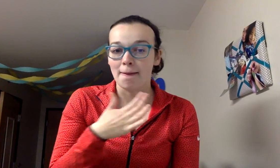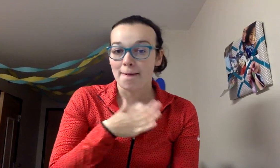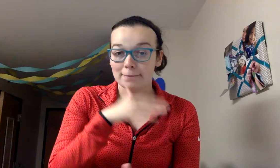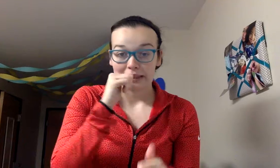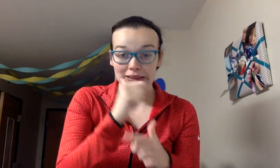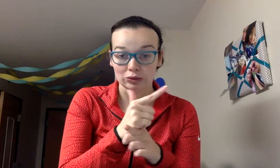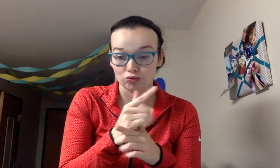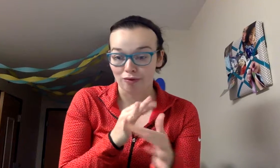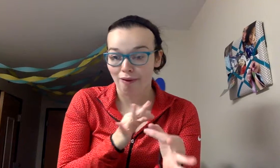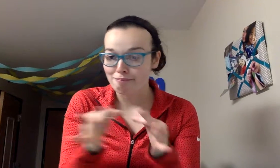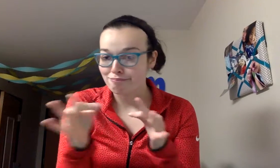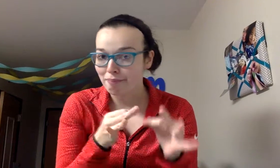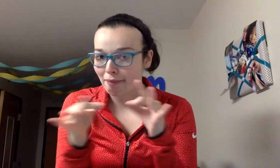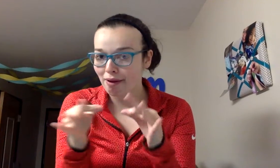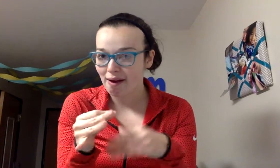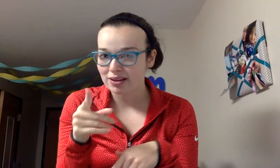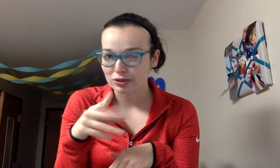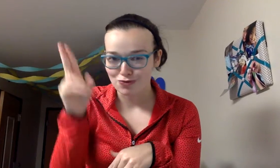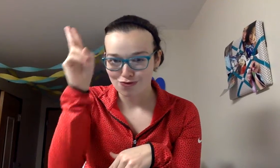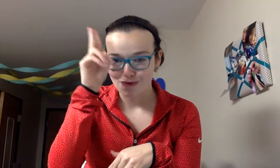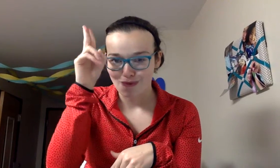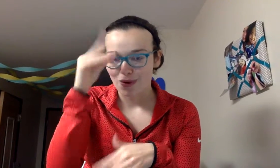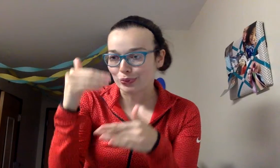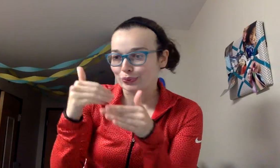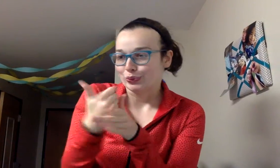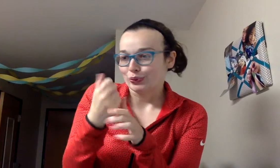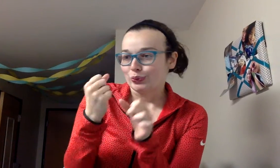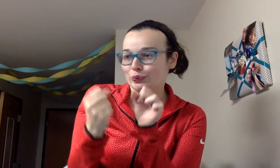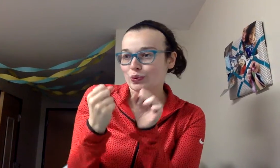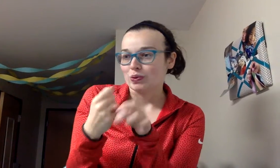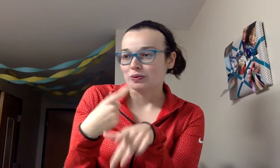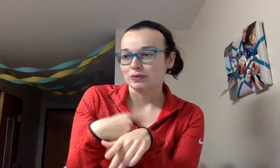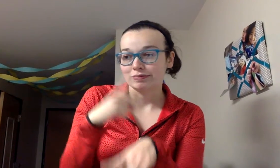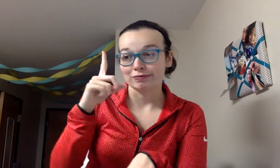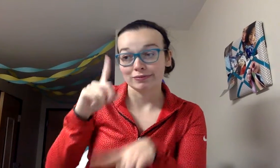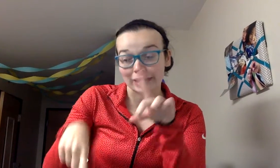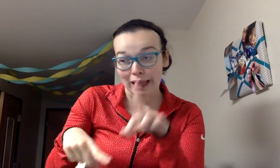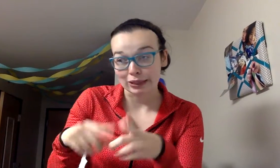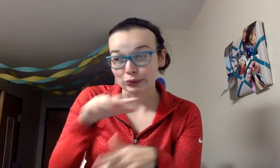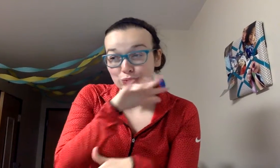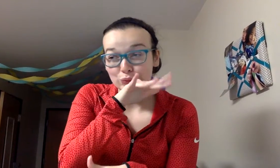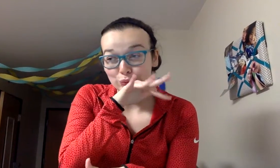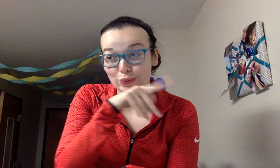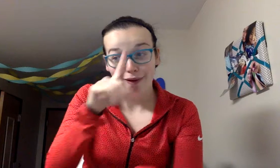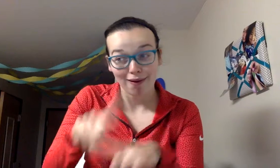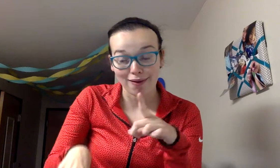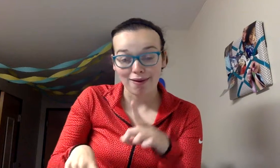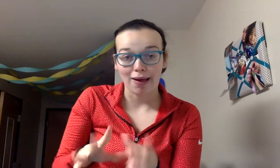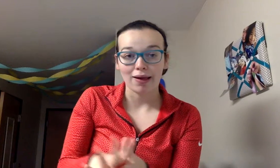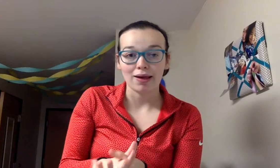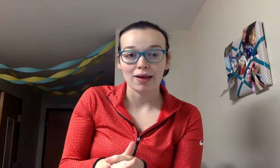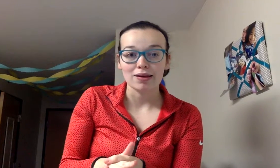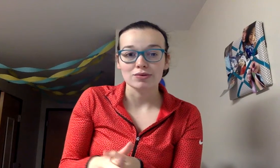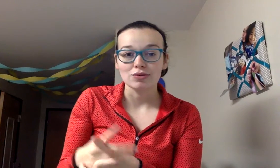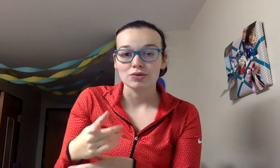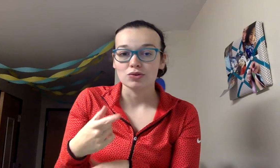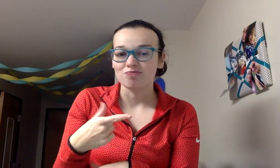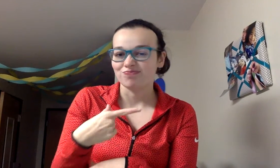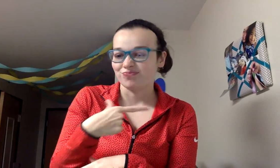dirty, da-da-da-da-da." And they're just cracking up laughing, because over her shoulder, I'm casually opening a can of soda and just emptying it on the